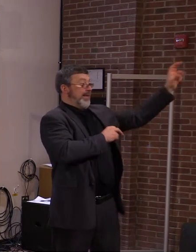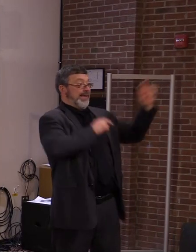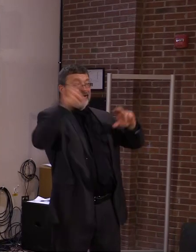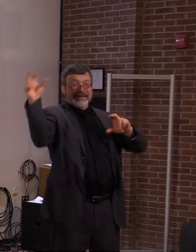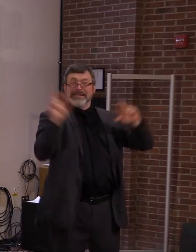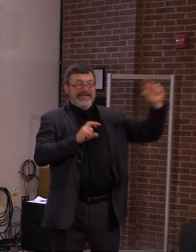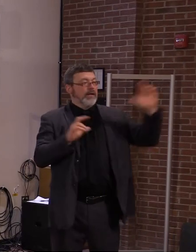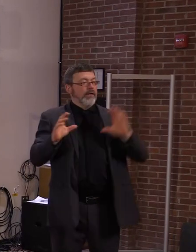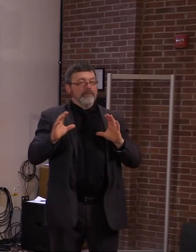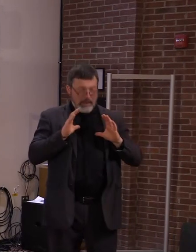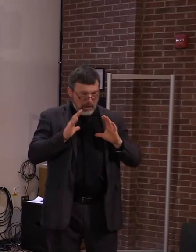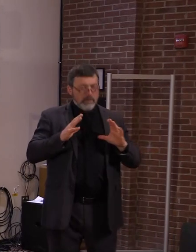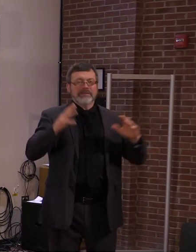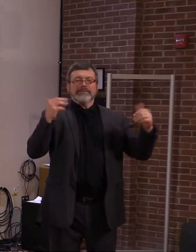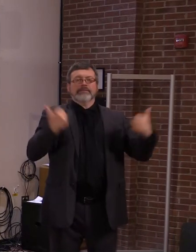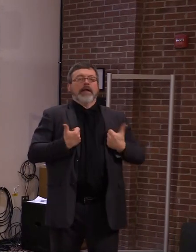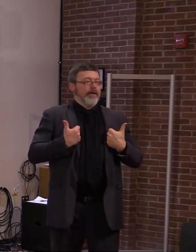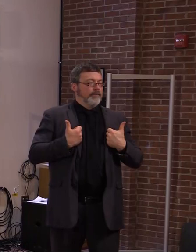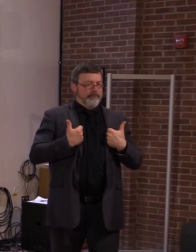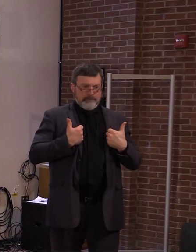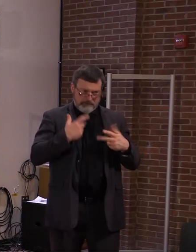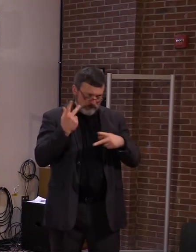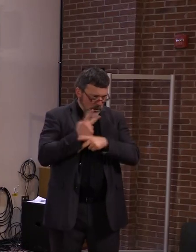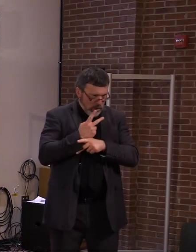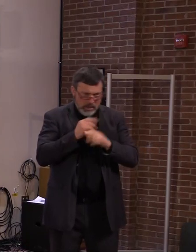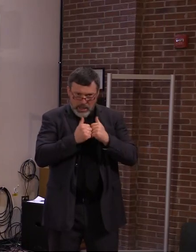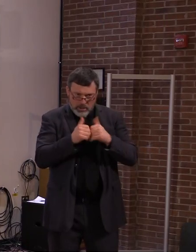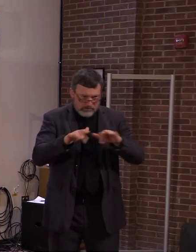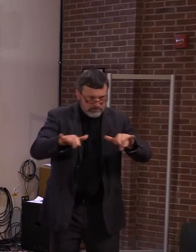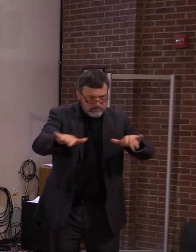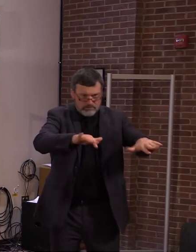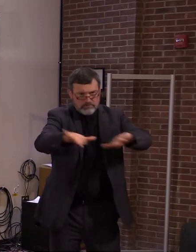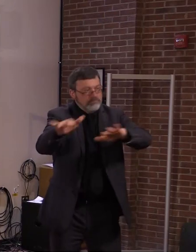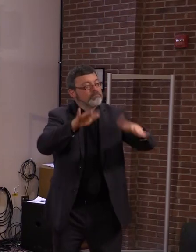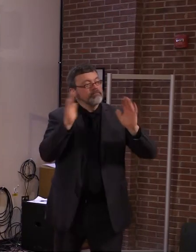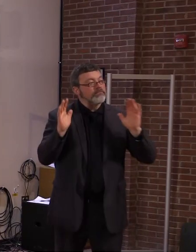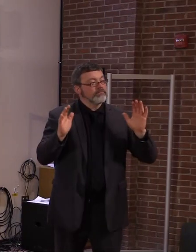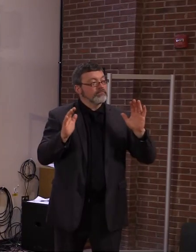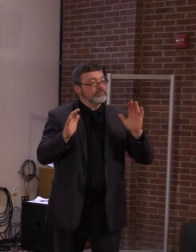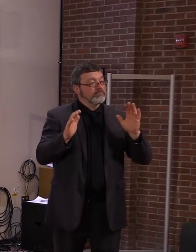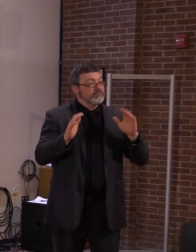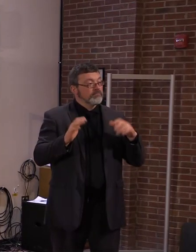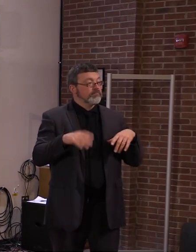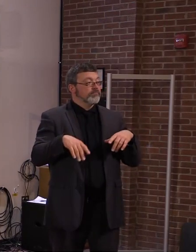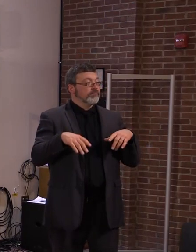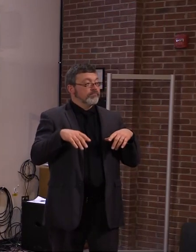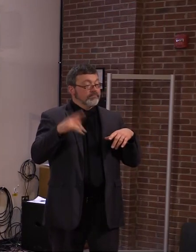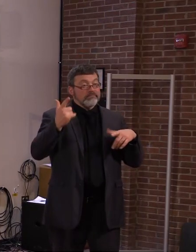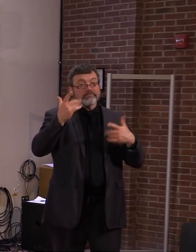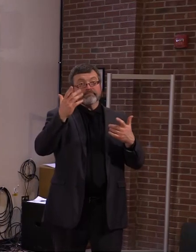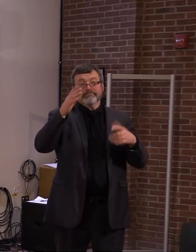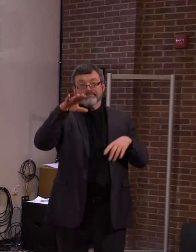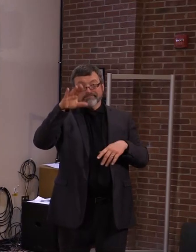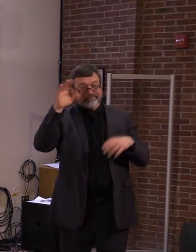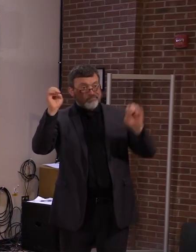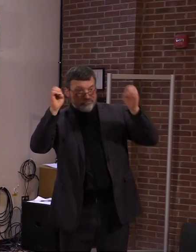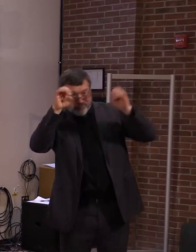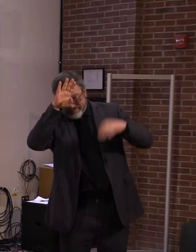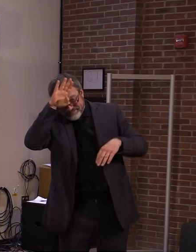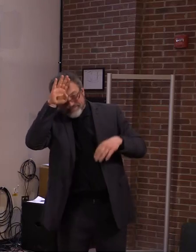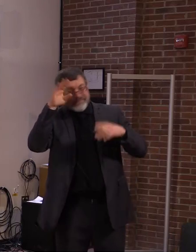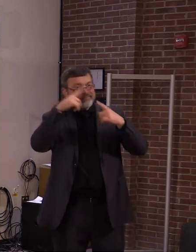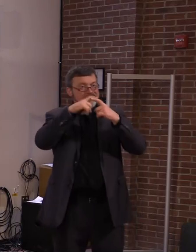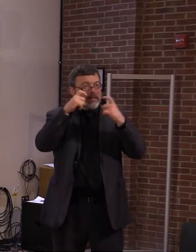through their contract with EMS and paramedics. But I don't expect a huge inflow